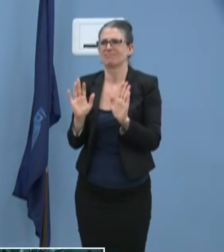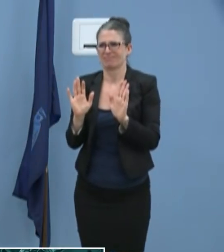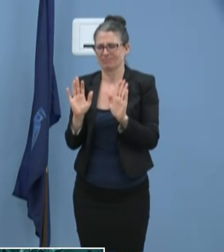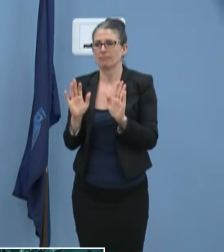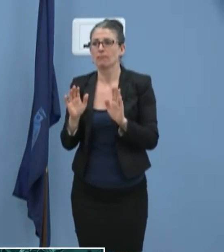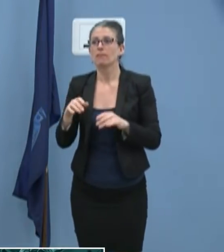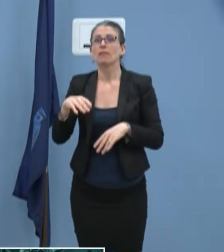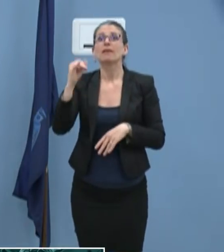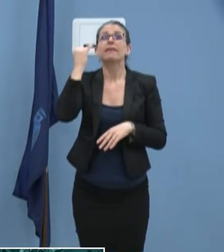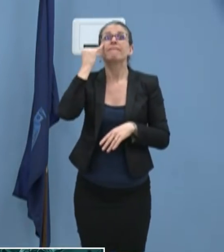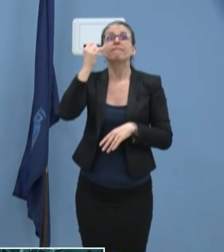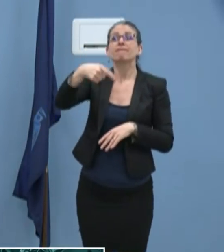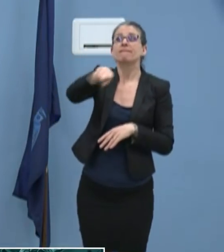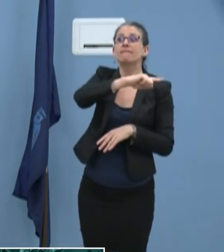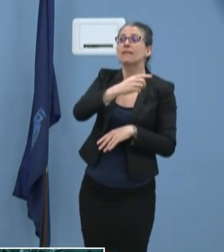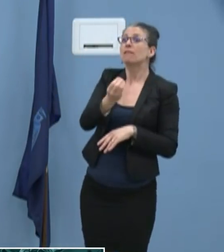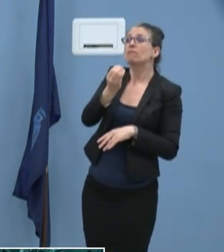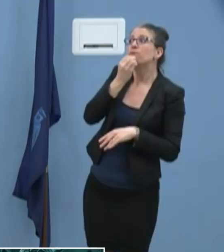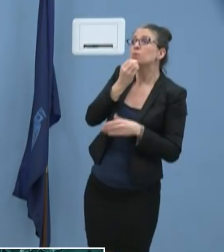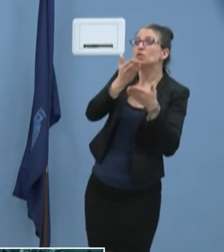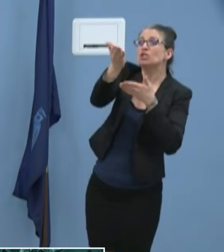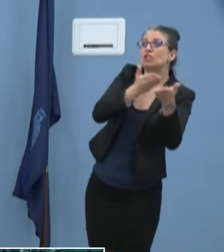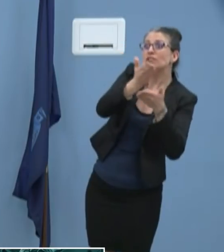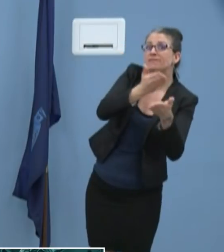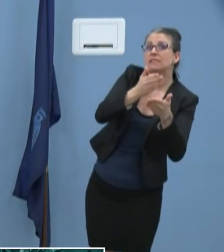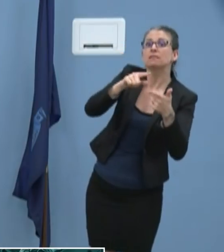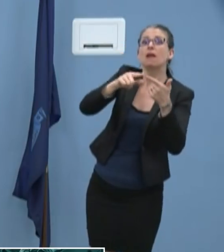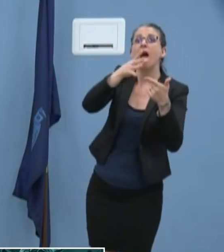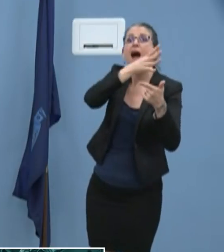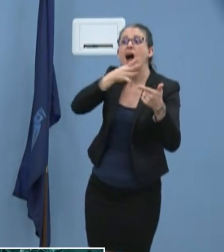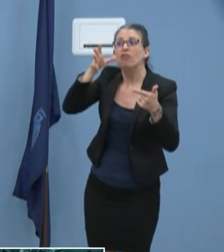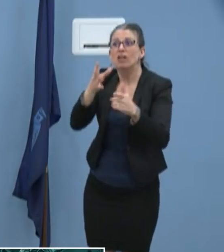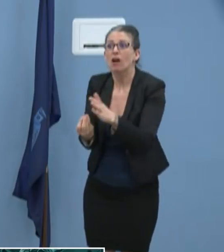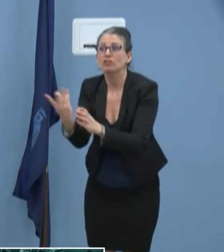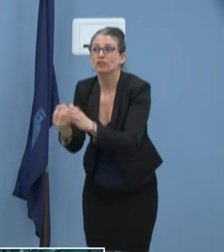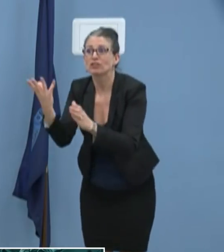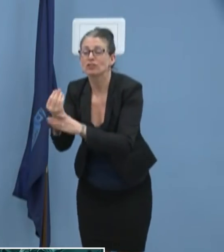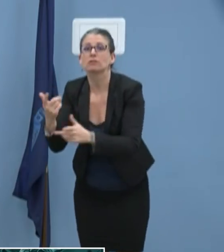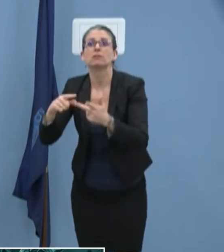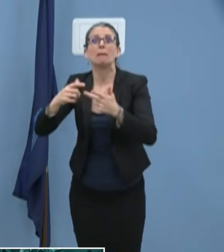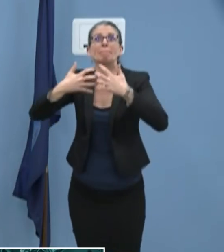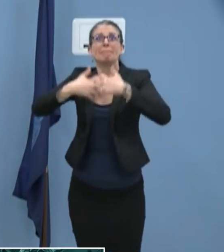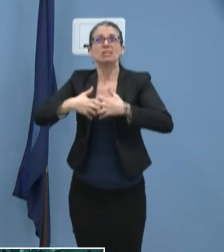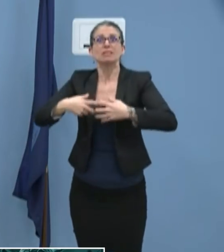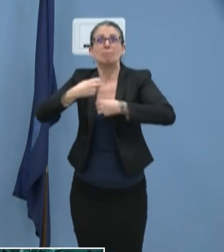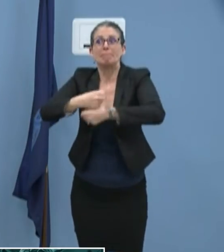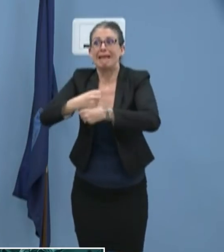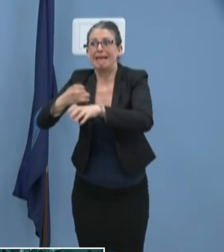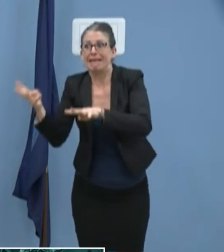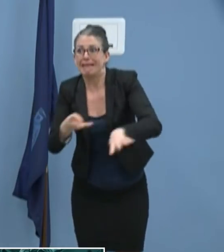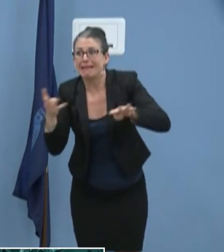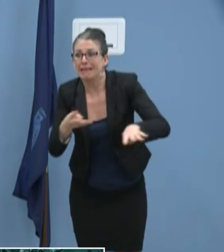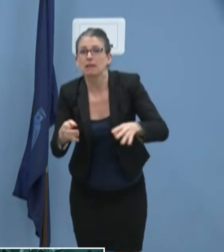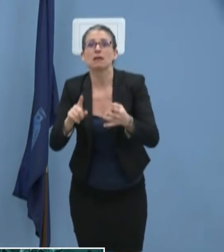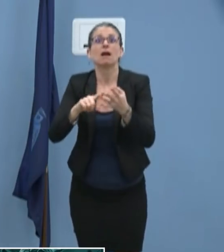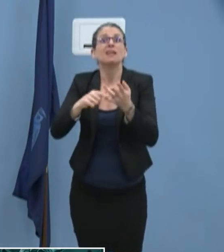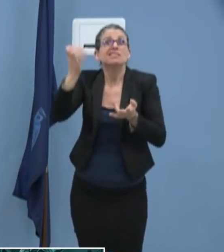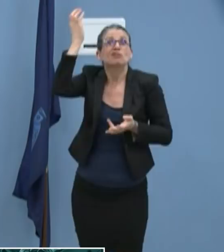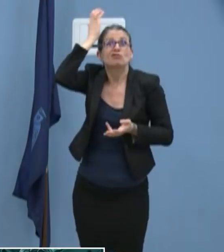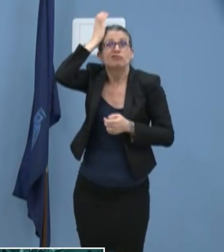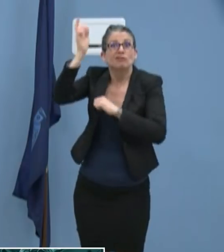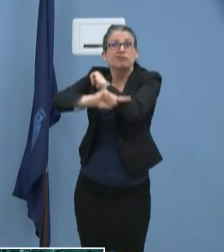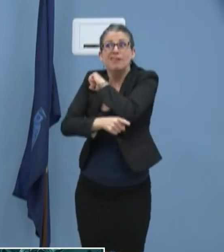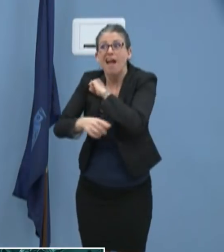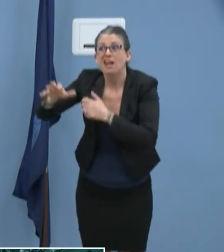agricultural, industrial manufacturing, construction, trash collection, grocery and household